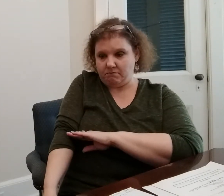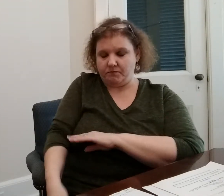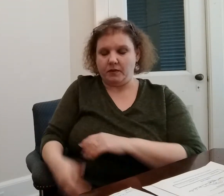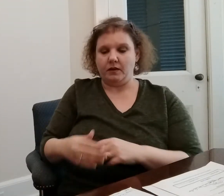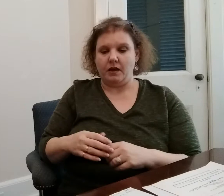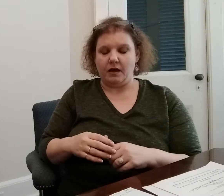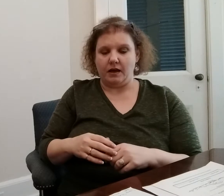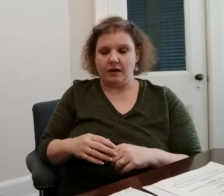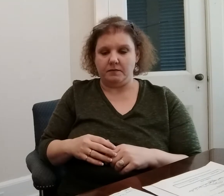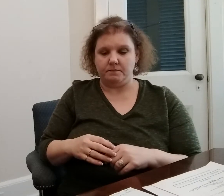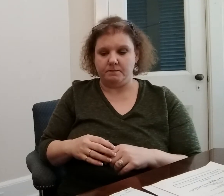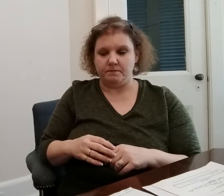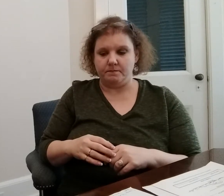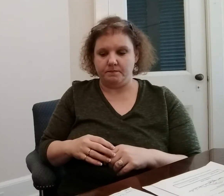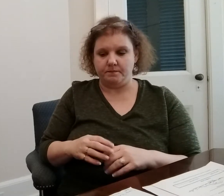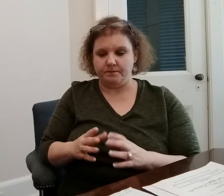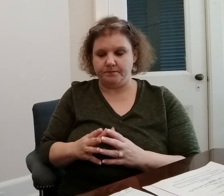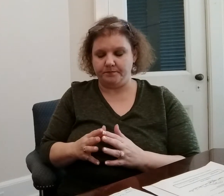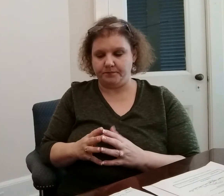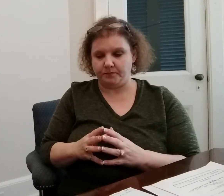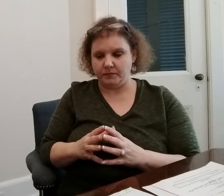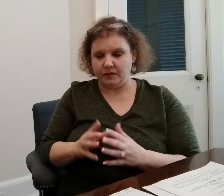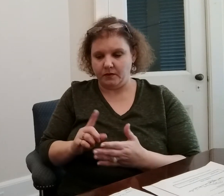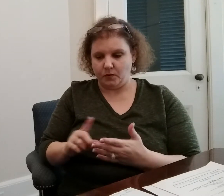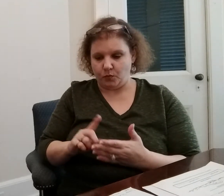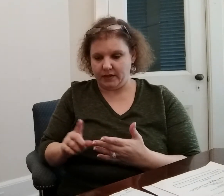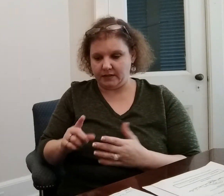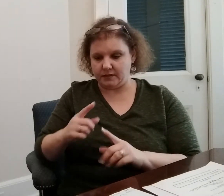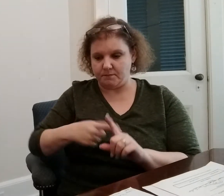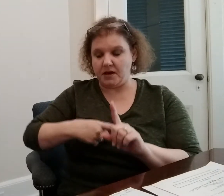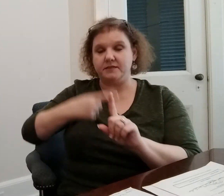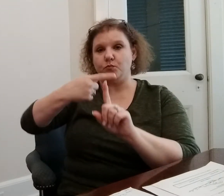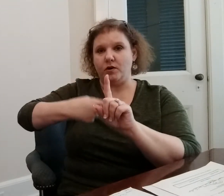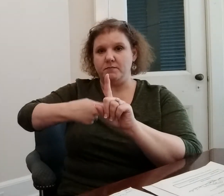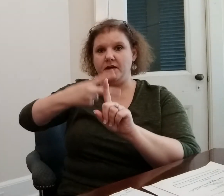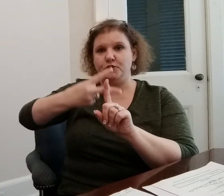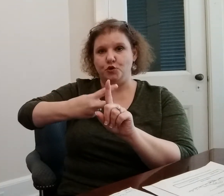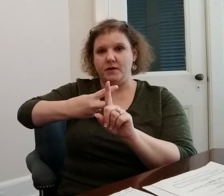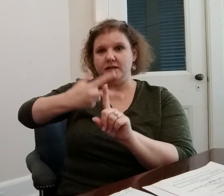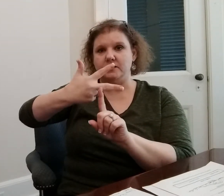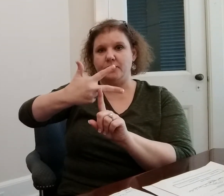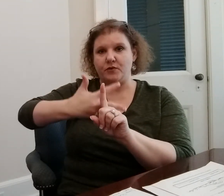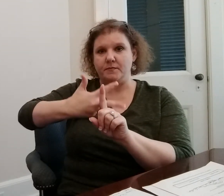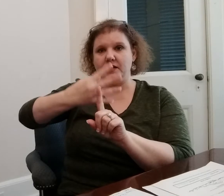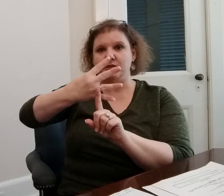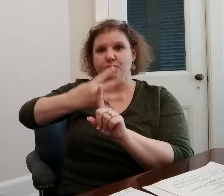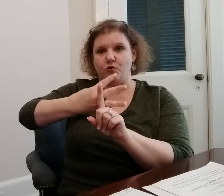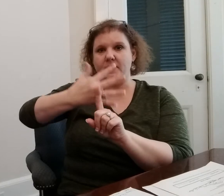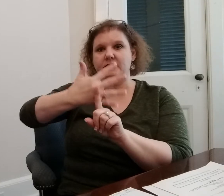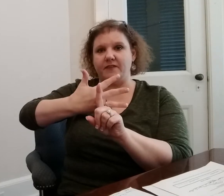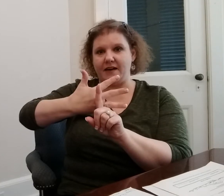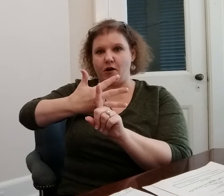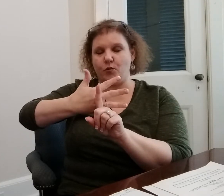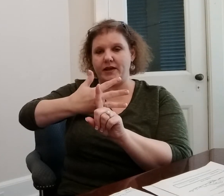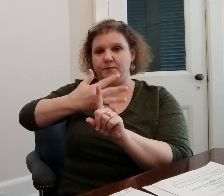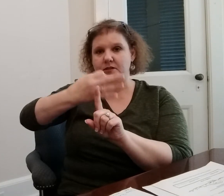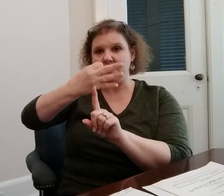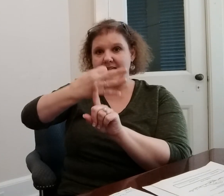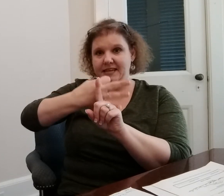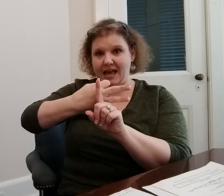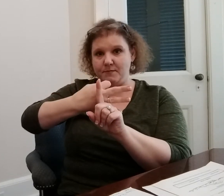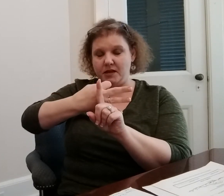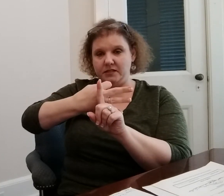okay um um weeks months one month two months three months four months five all the